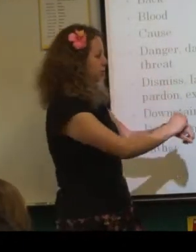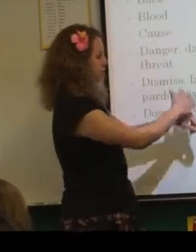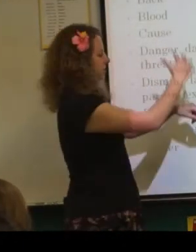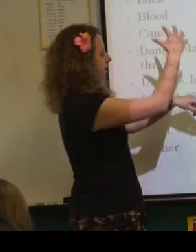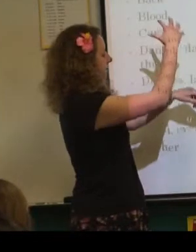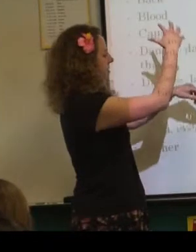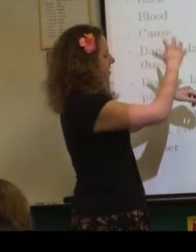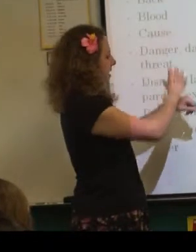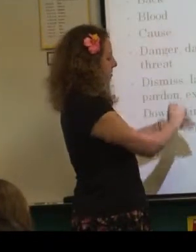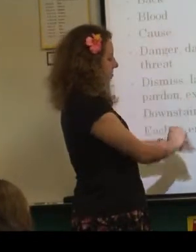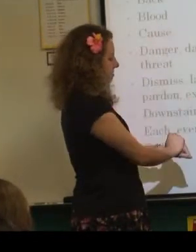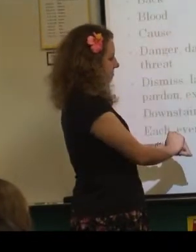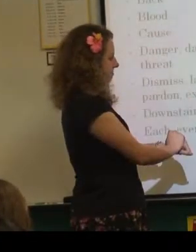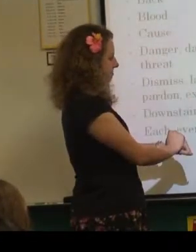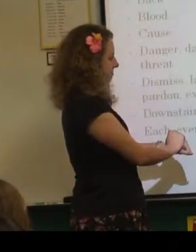just habit.